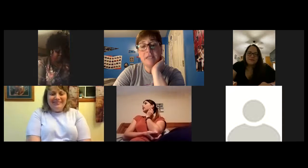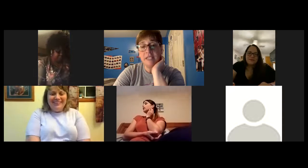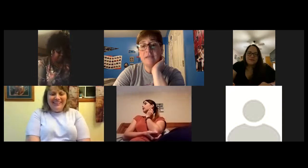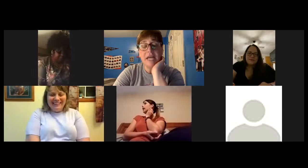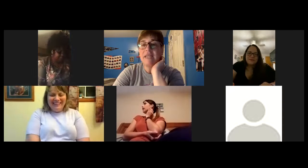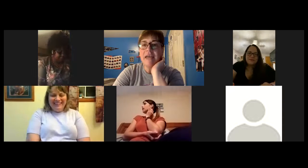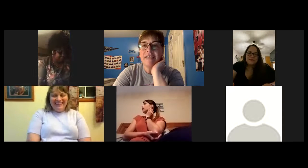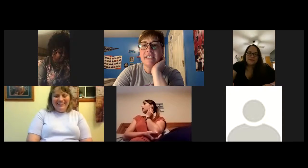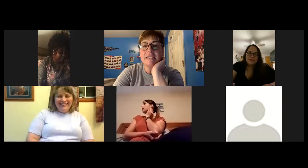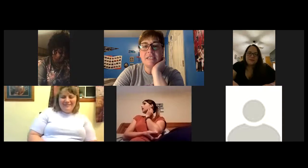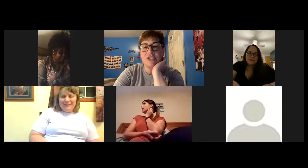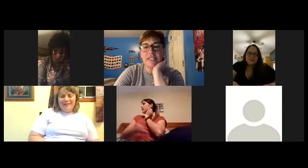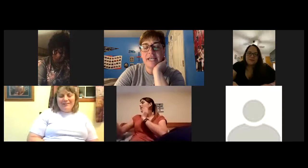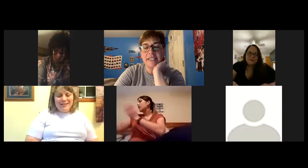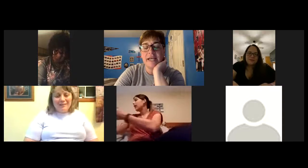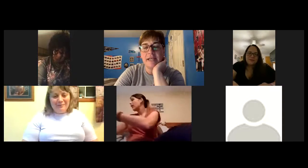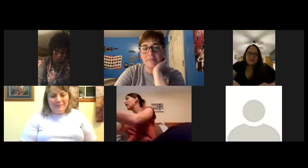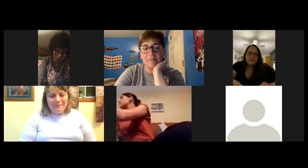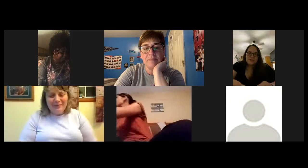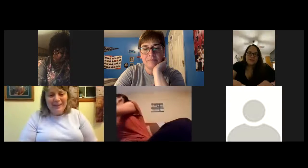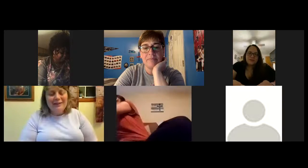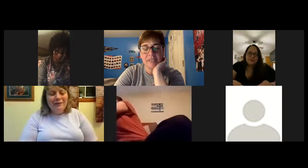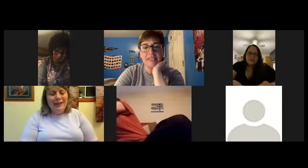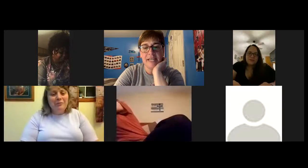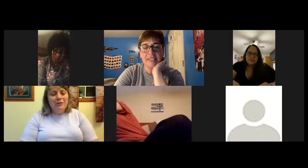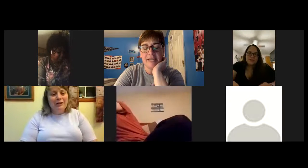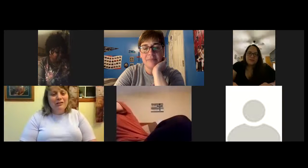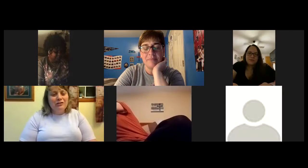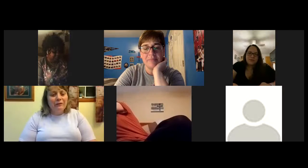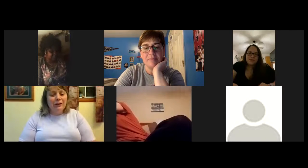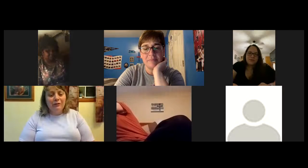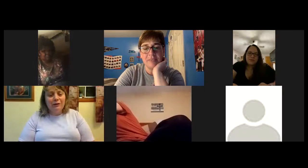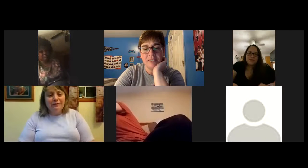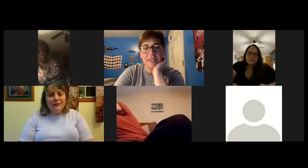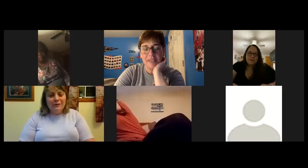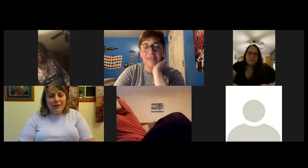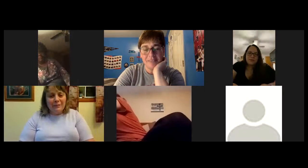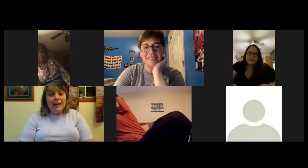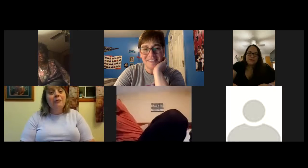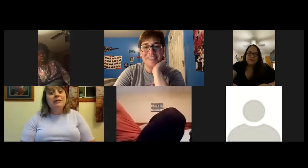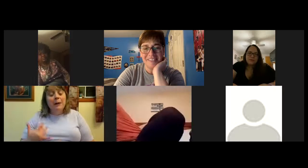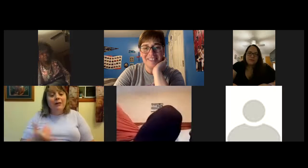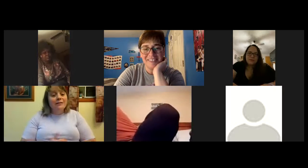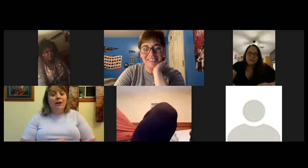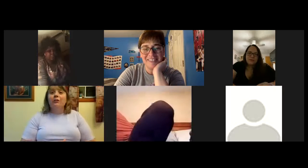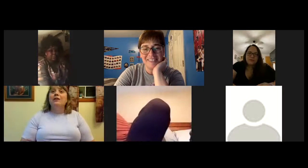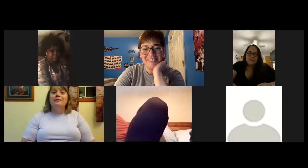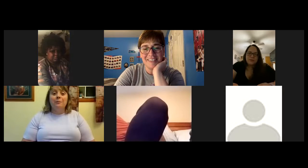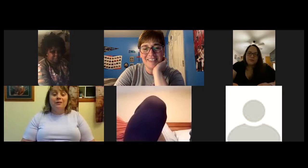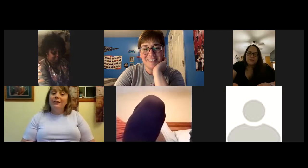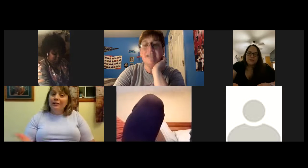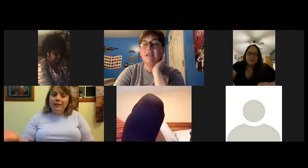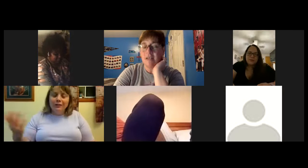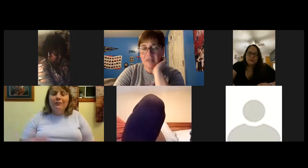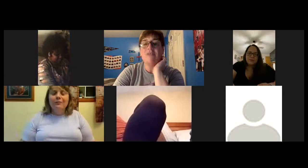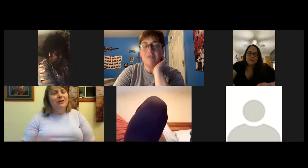Yeah. And I think it just takes time. But yeah, I've been doing it driving down the road several times. And I've been spelling stuff if I stop